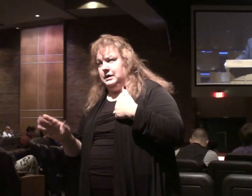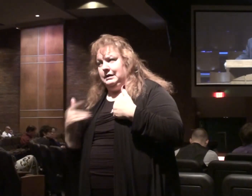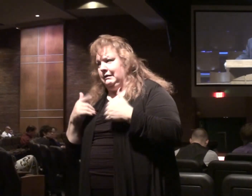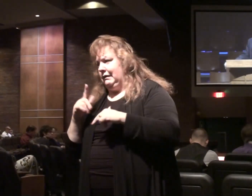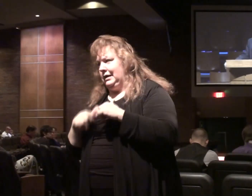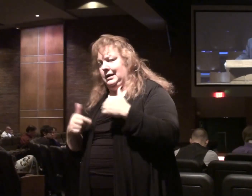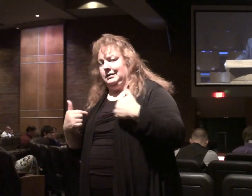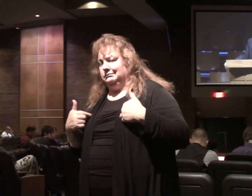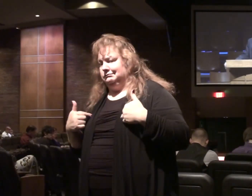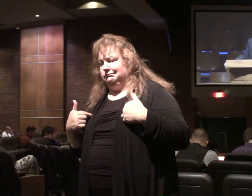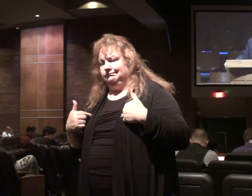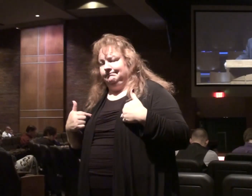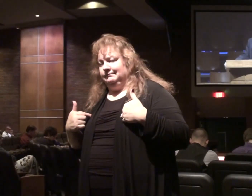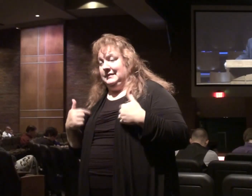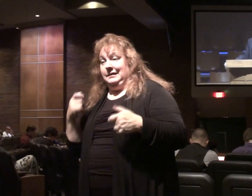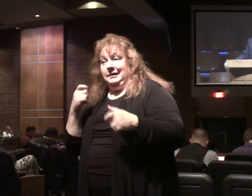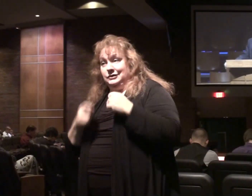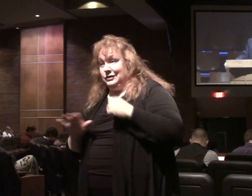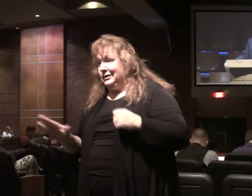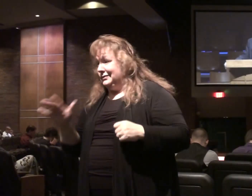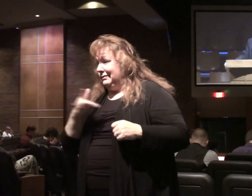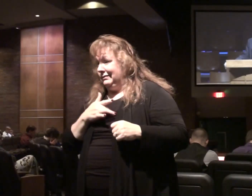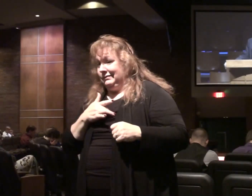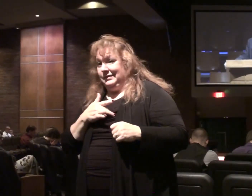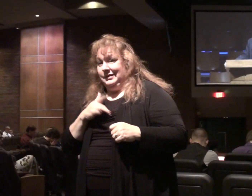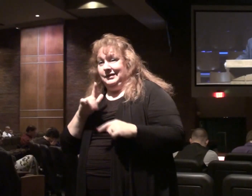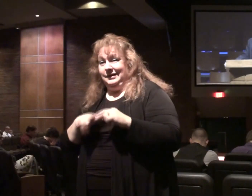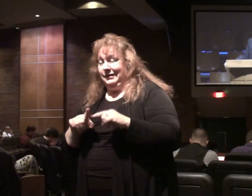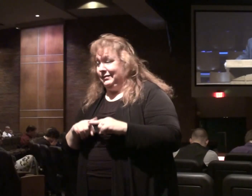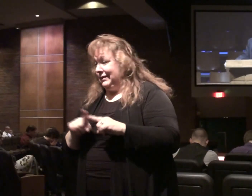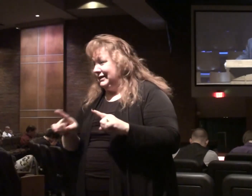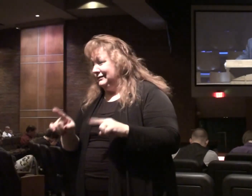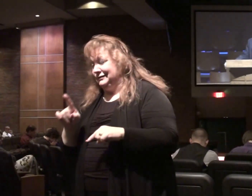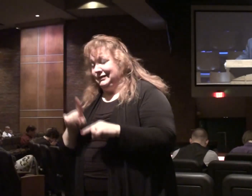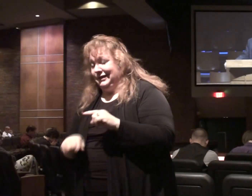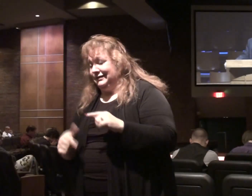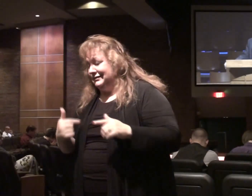it. I can't change your heart. I can't make a difference.